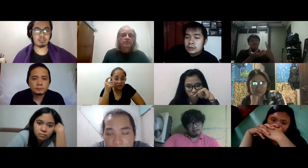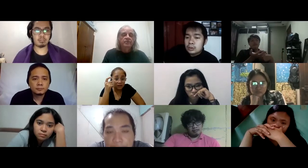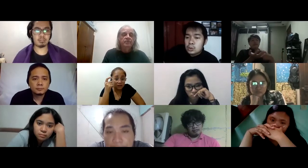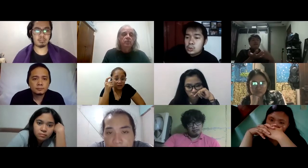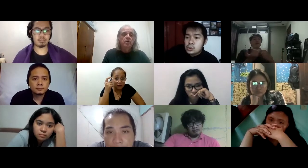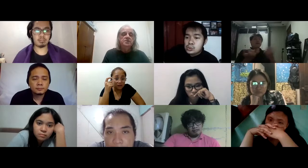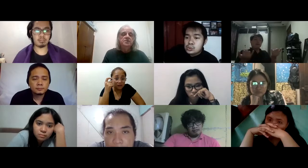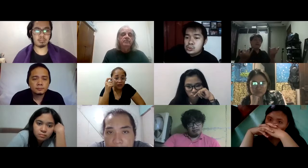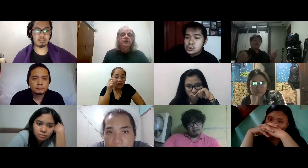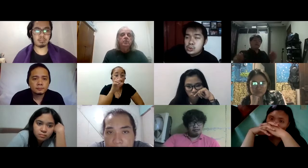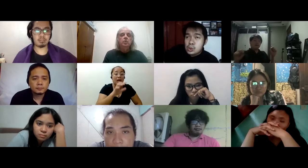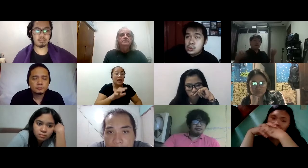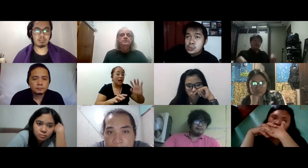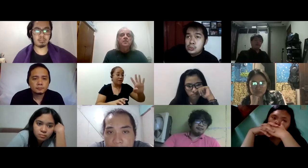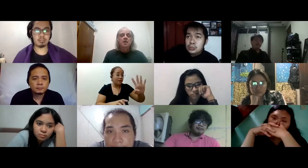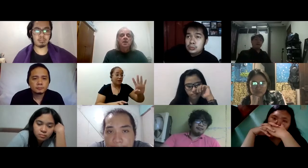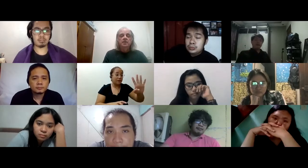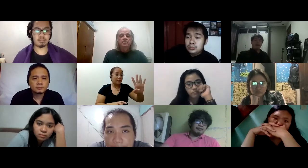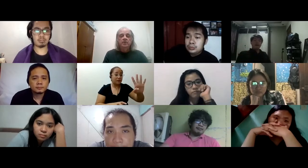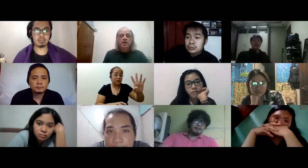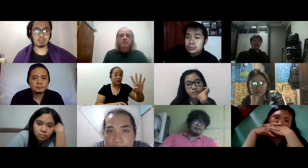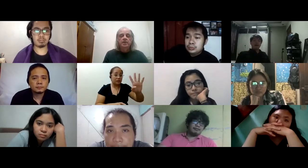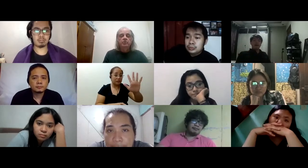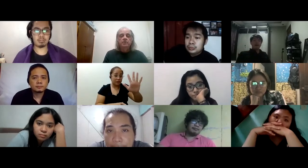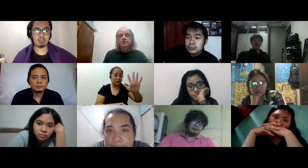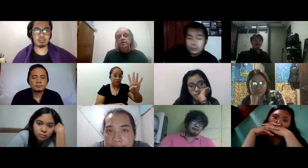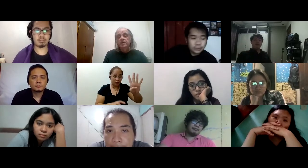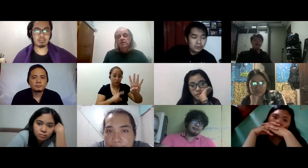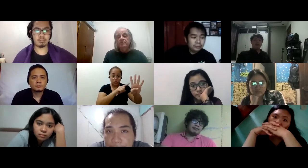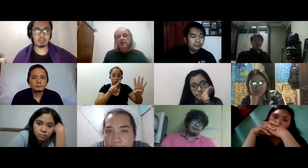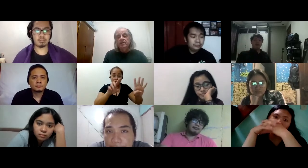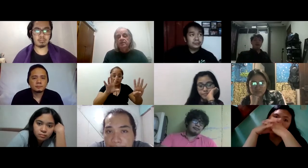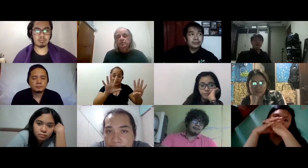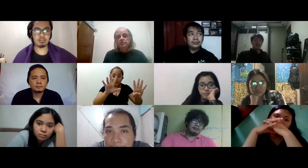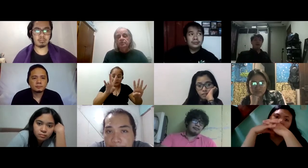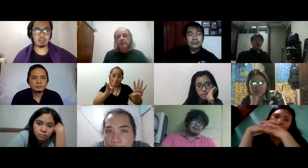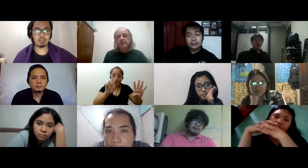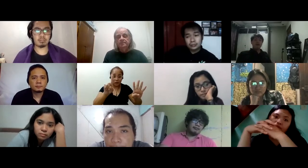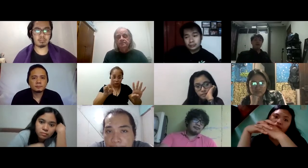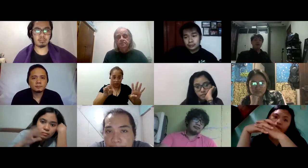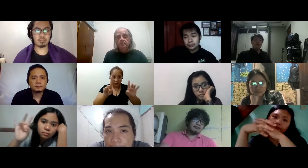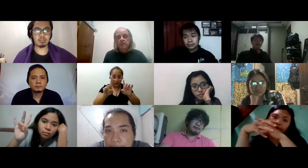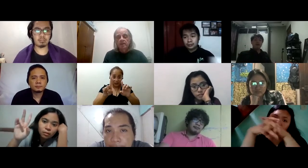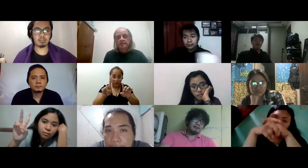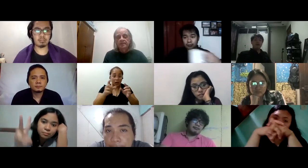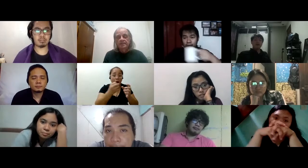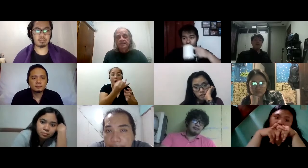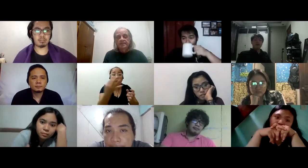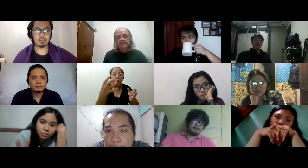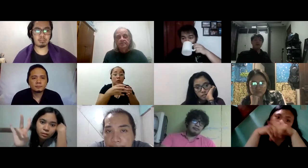So 54 to 71. How many groups are we going to divide into? 3?